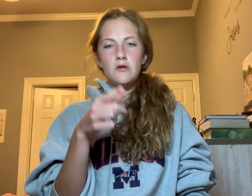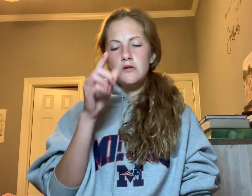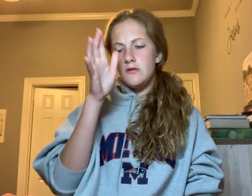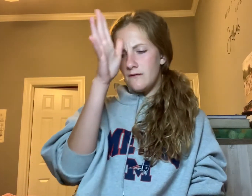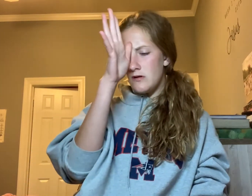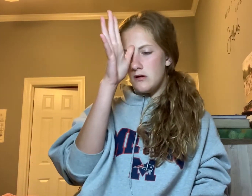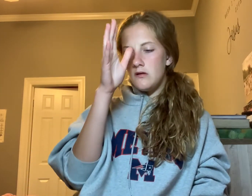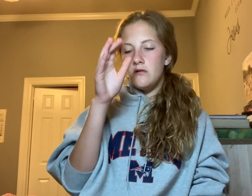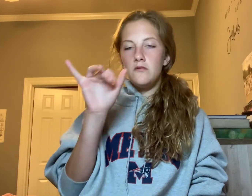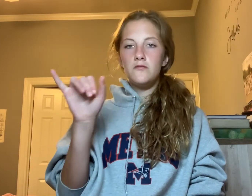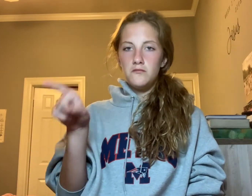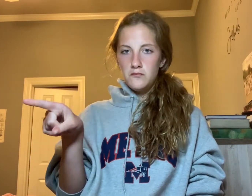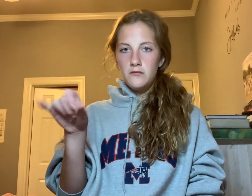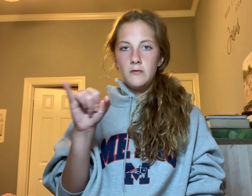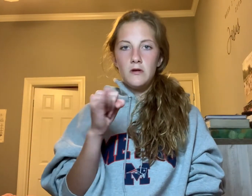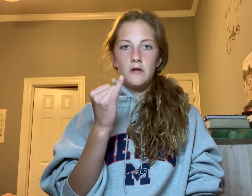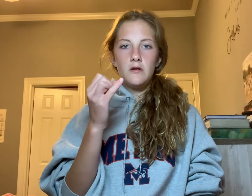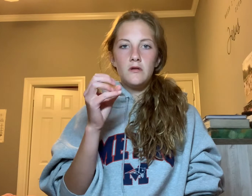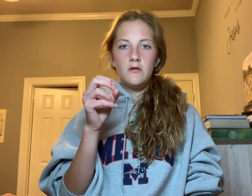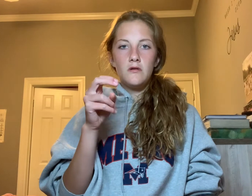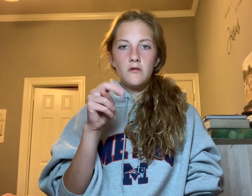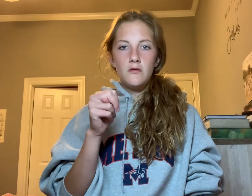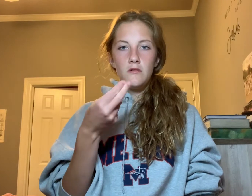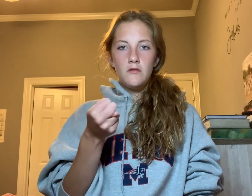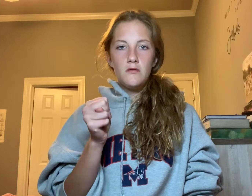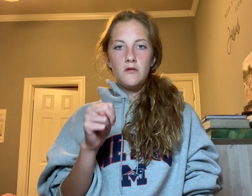told the father, who's John Krasinski,